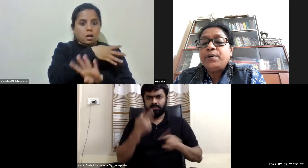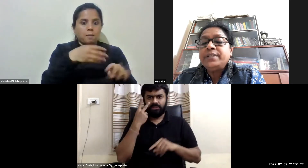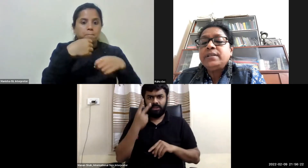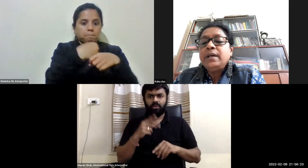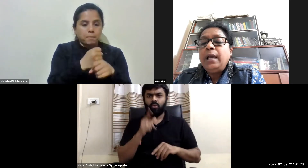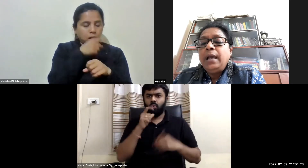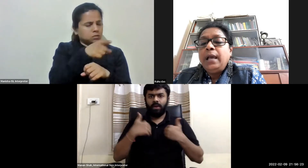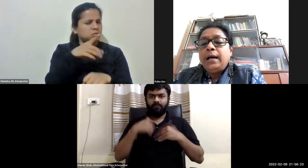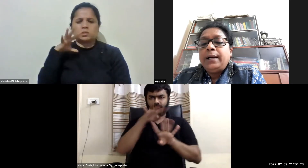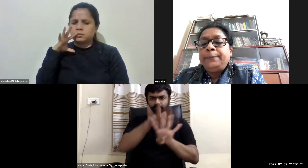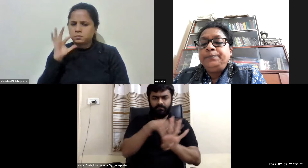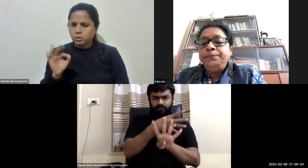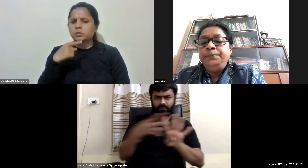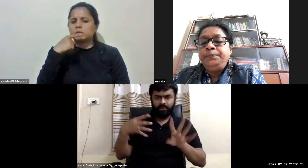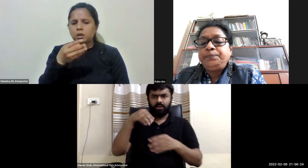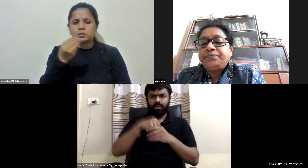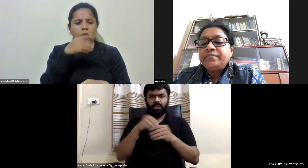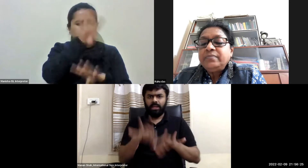very important.